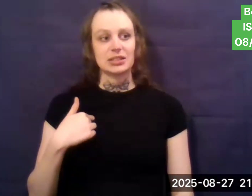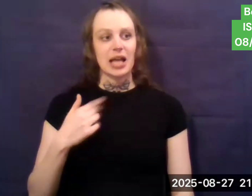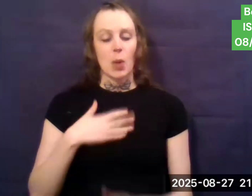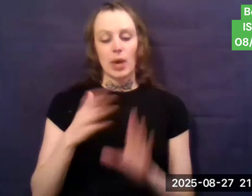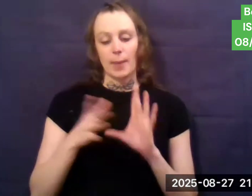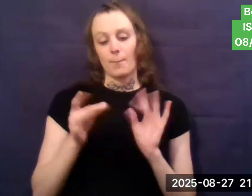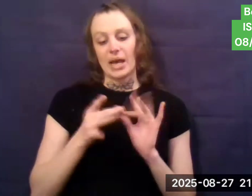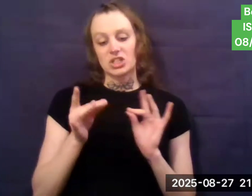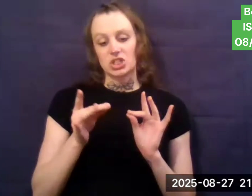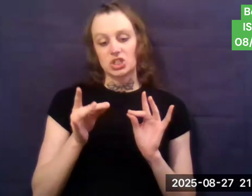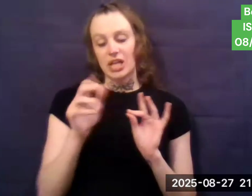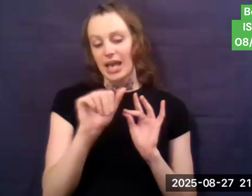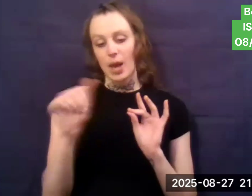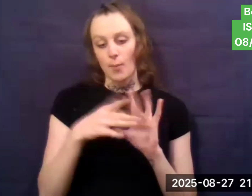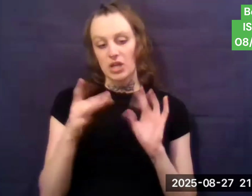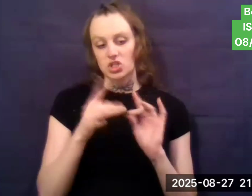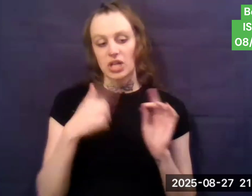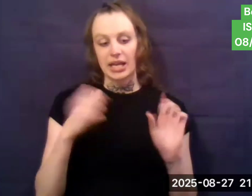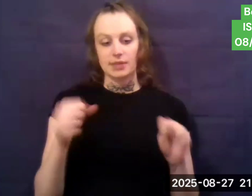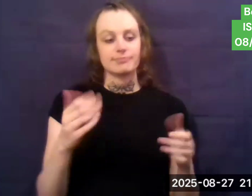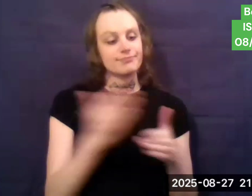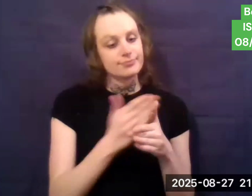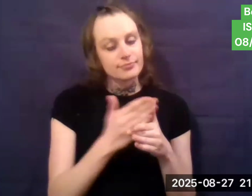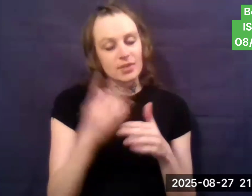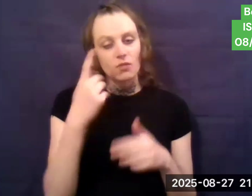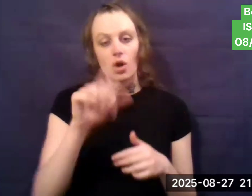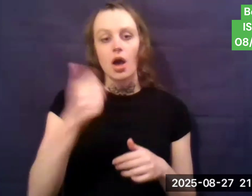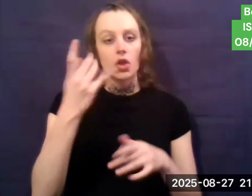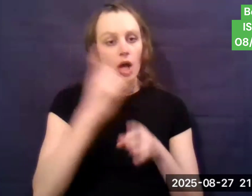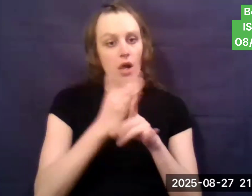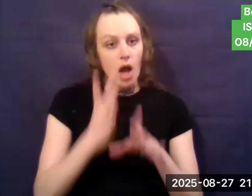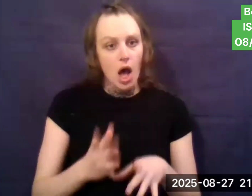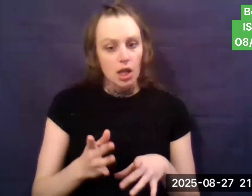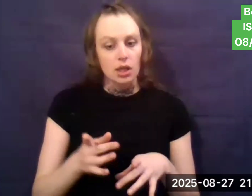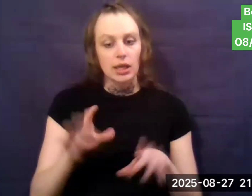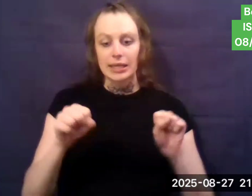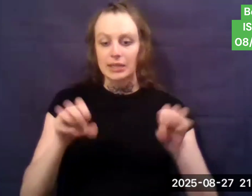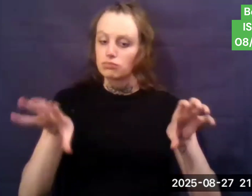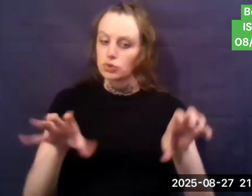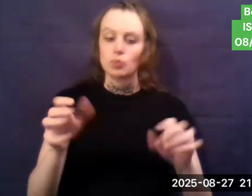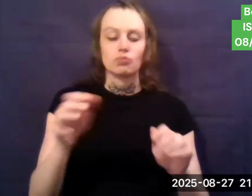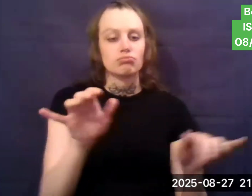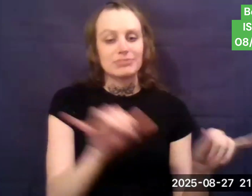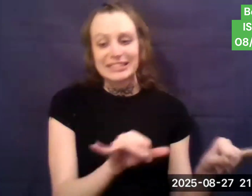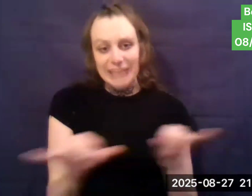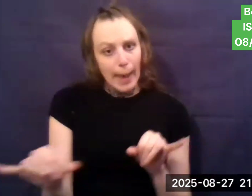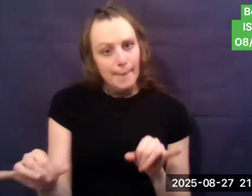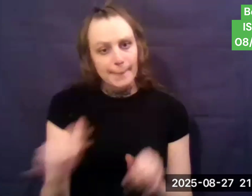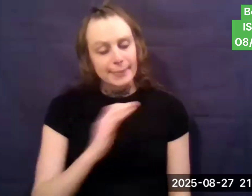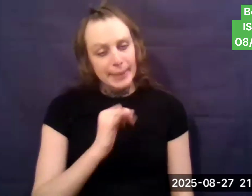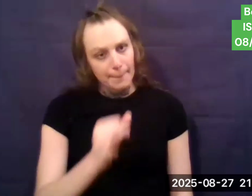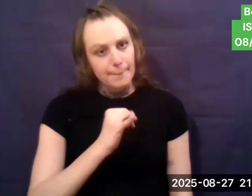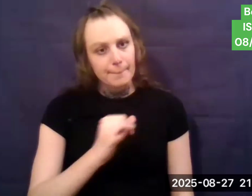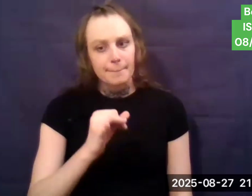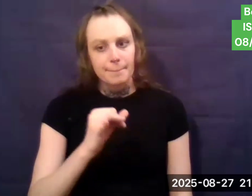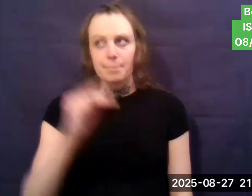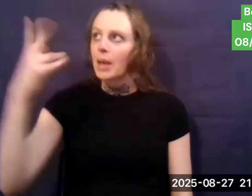suffering alcoholics, and I can, and they can do the same for themselves with the help of a higher power and the